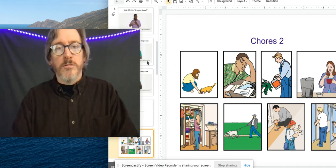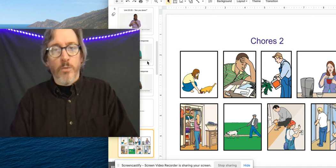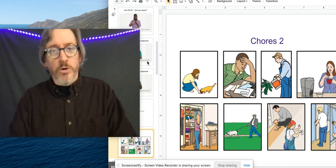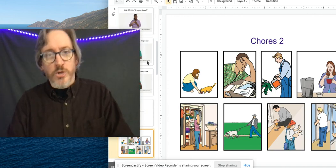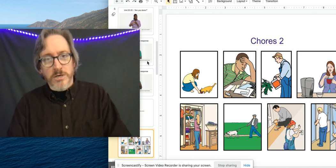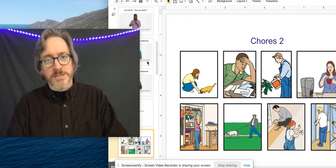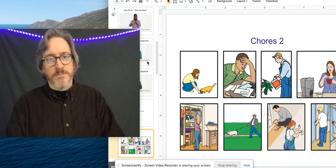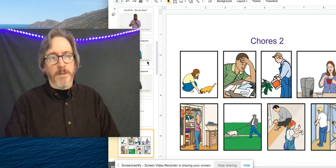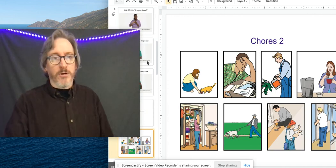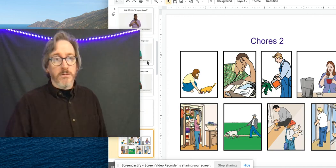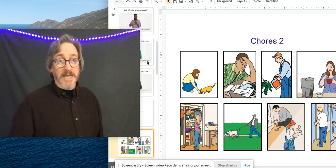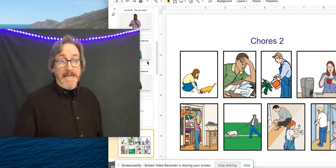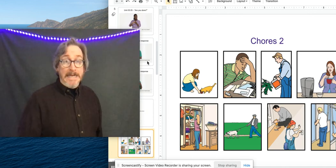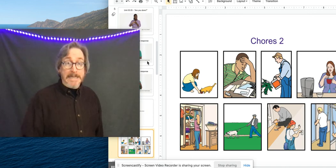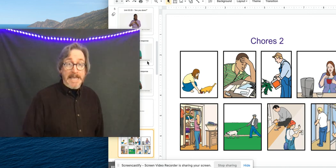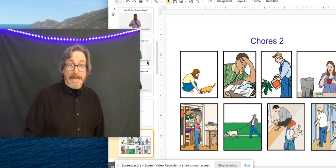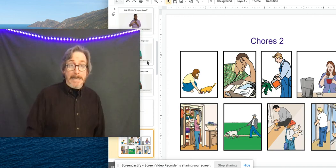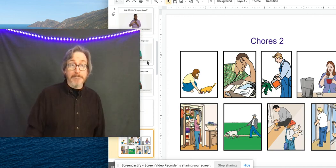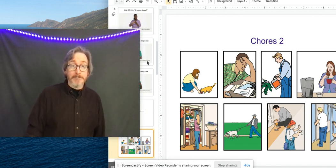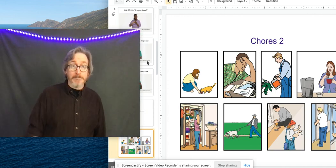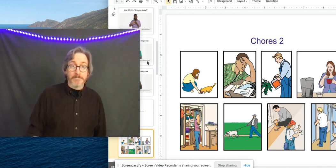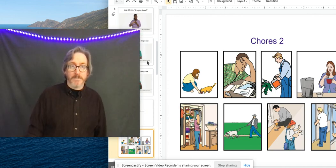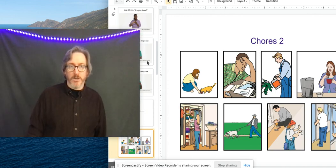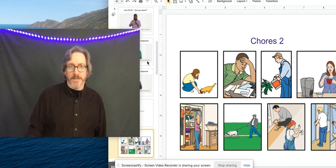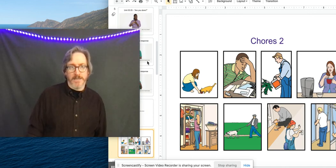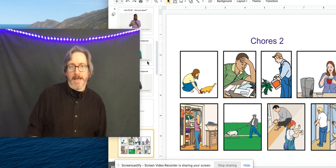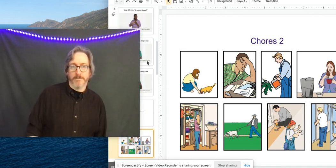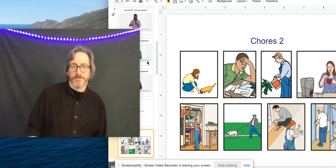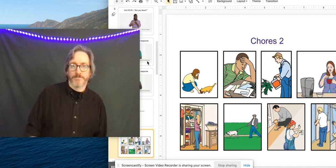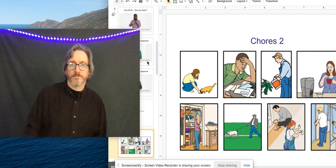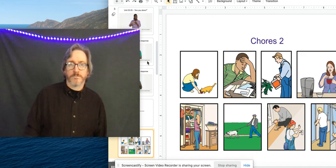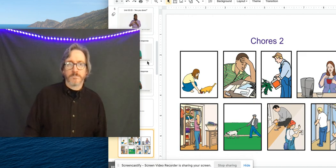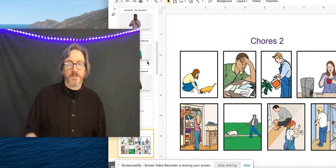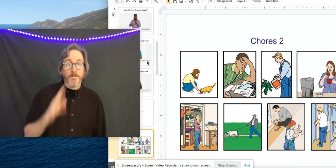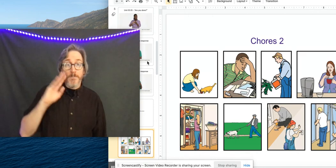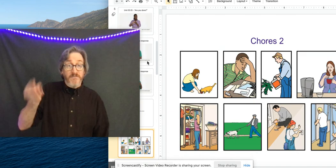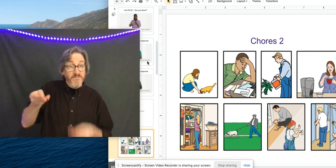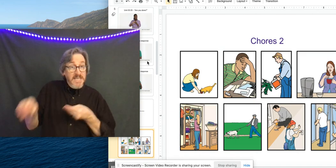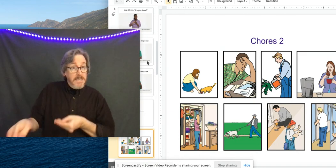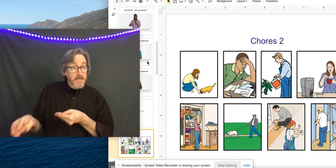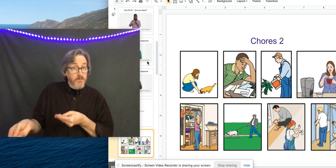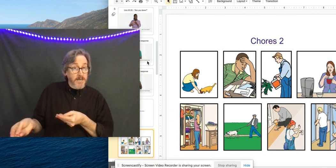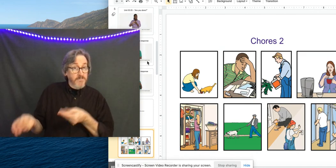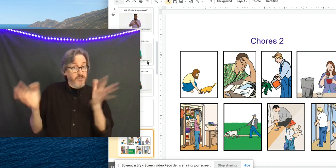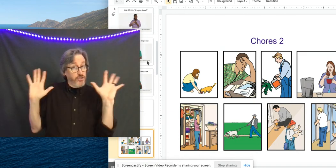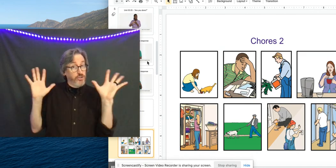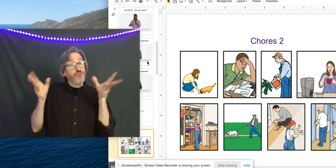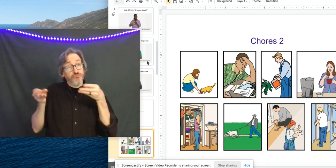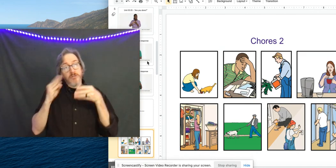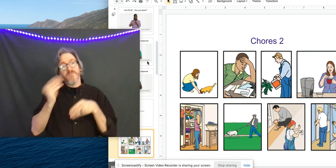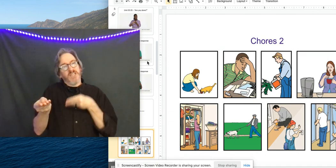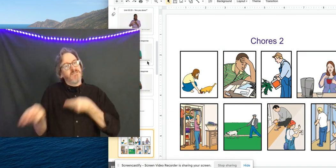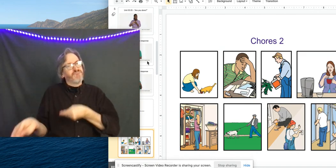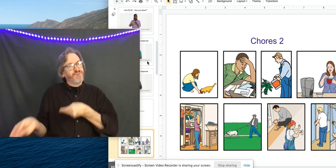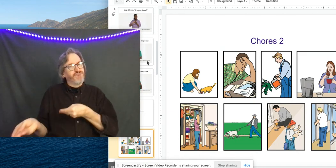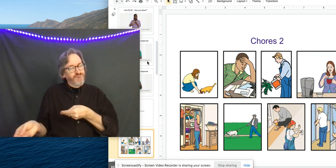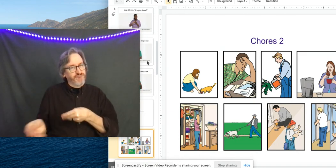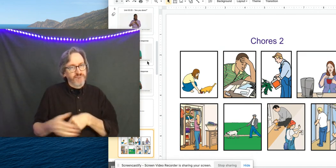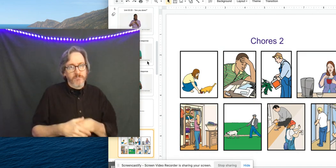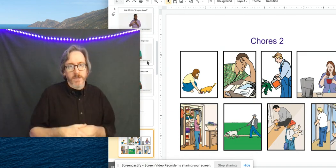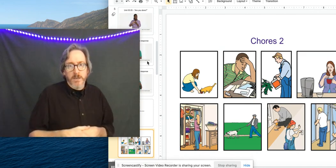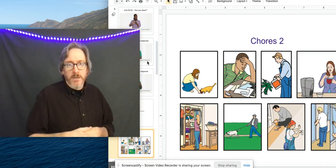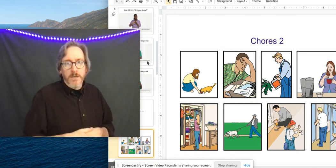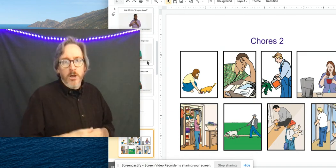So more chores. Remember, eating the kitten. Don't eat the cat. But feed, right?